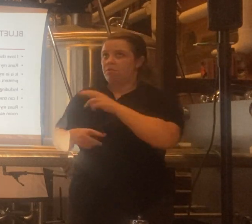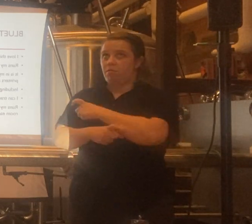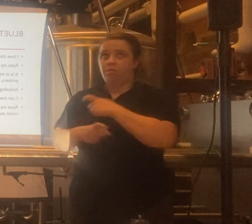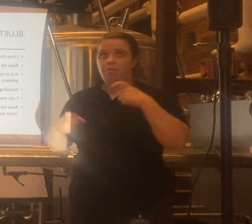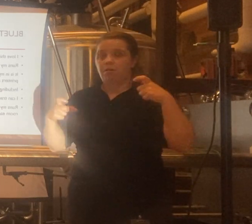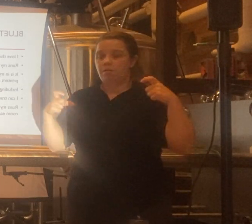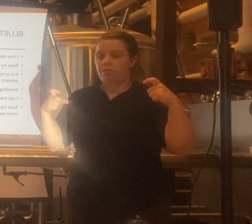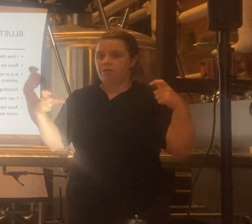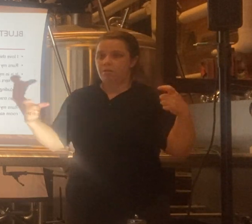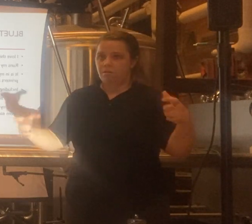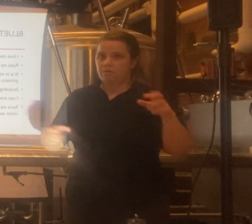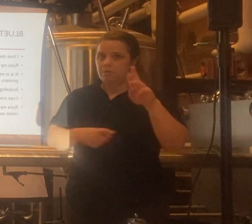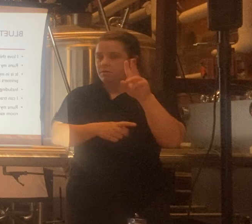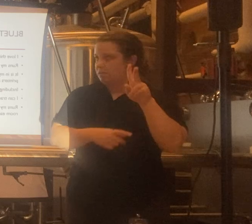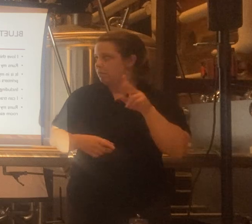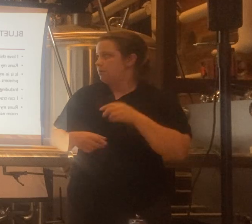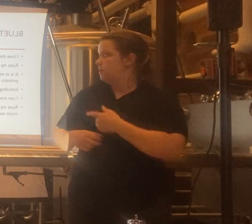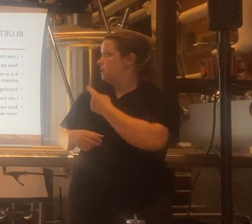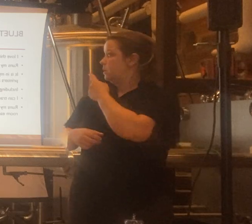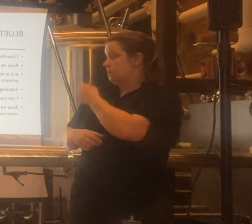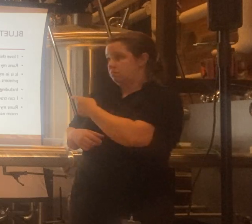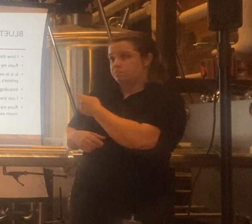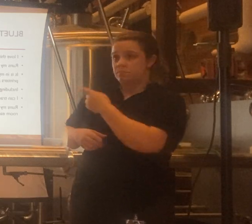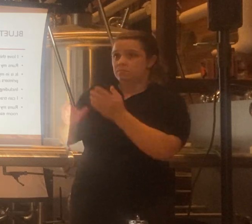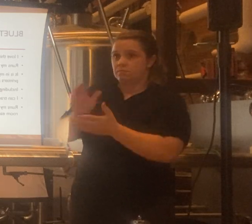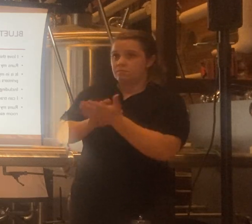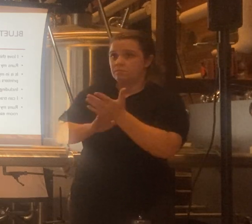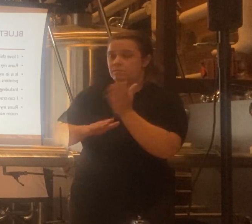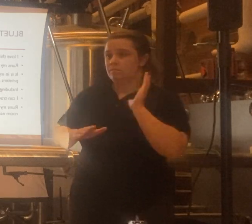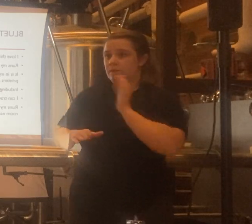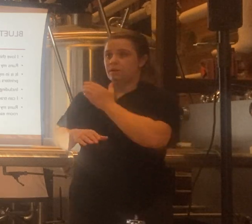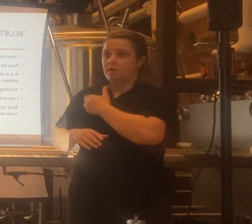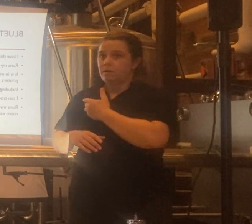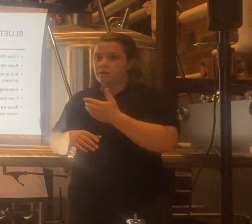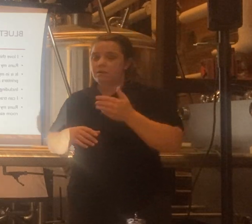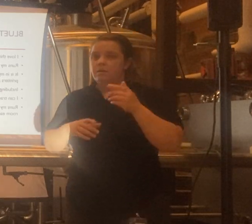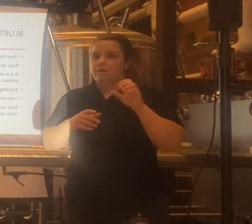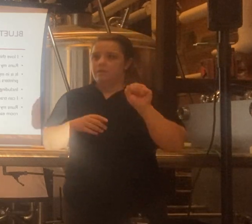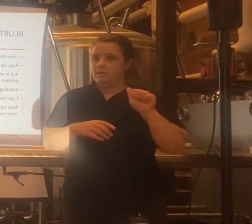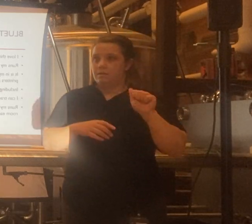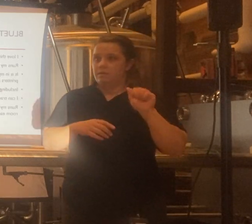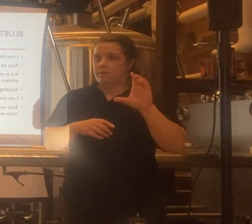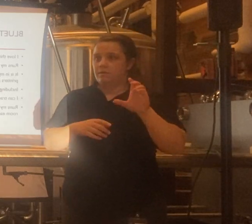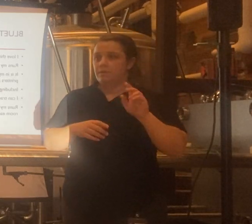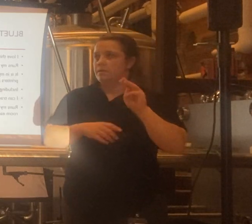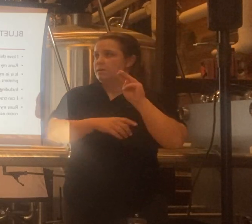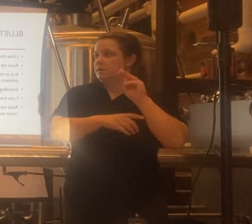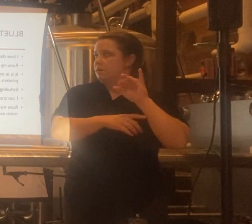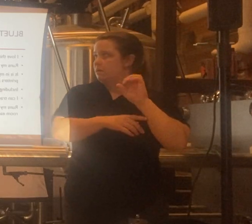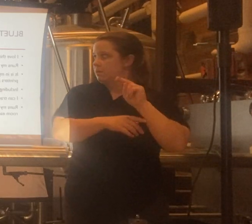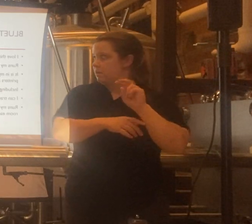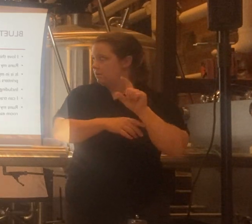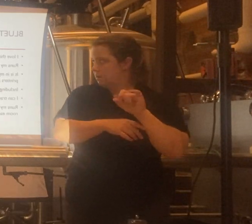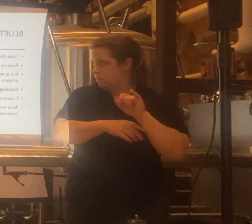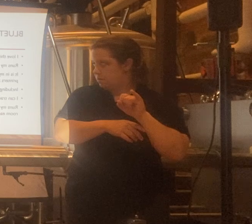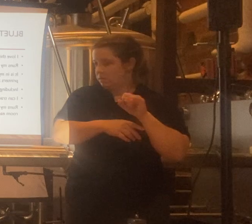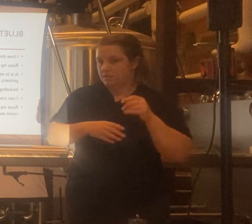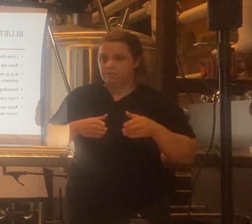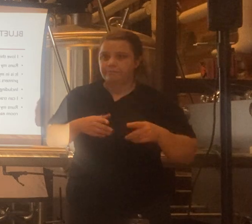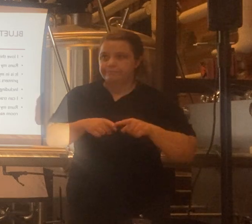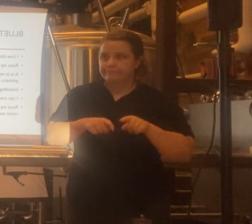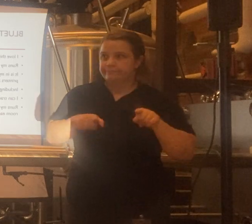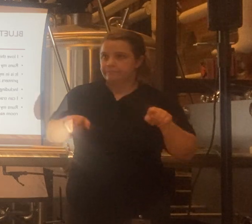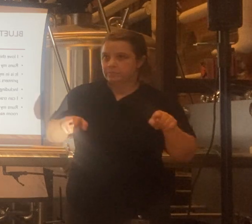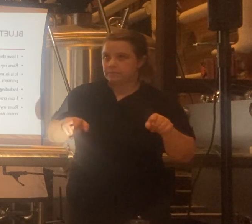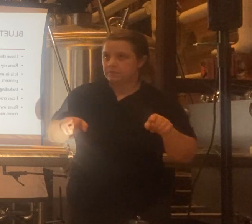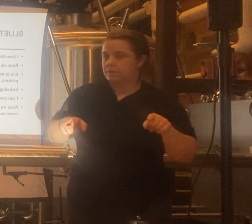It also now runs our mini split, because what I did is I ran an extension cord from the mini split where the grid connects to it through the same hole